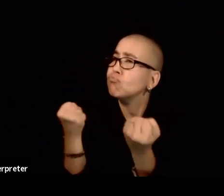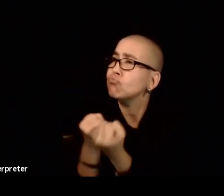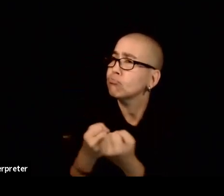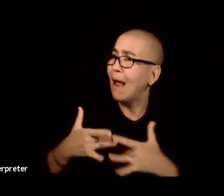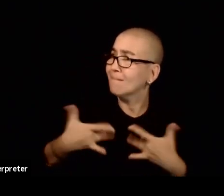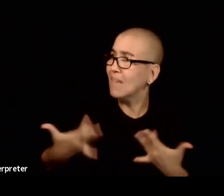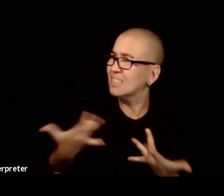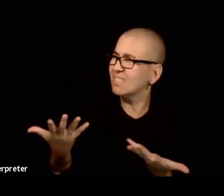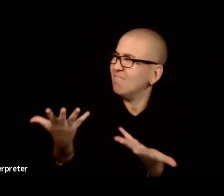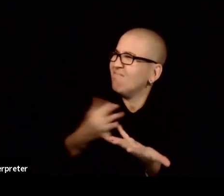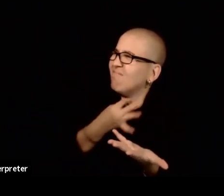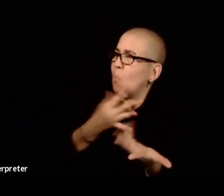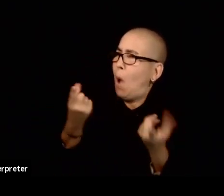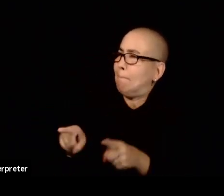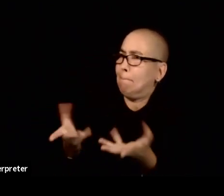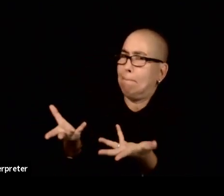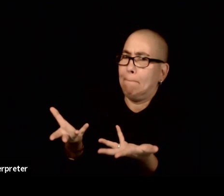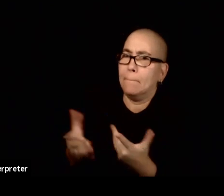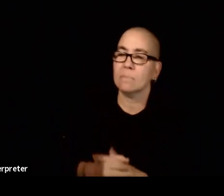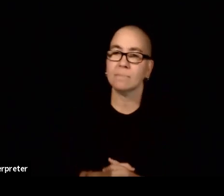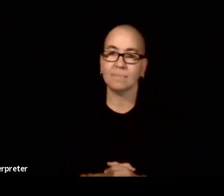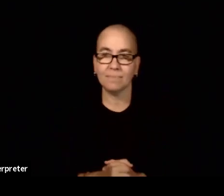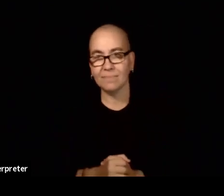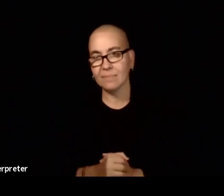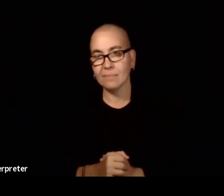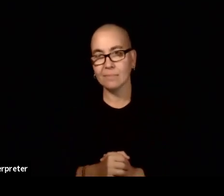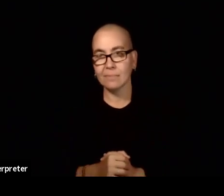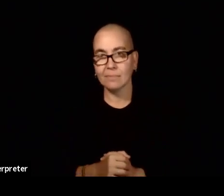Chris, could you take that one? Sure.